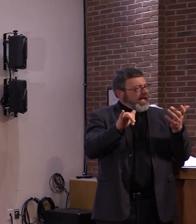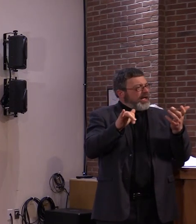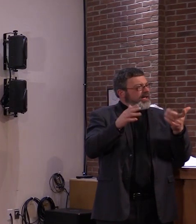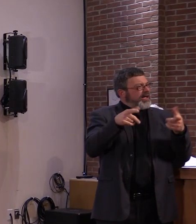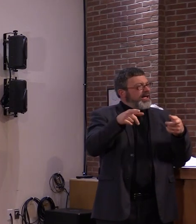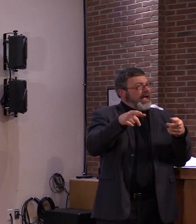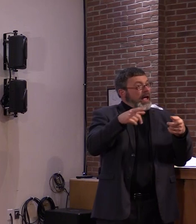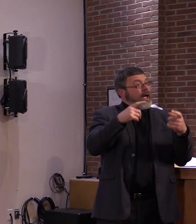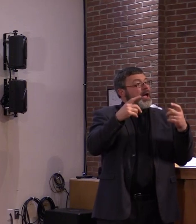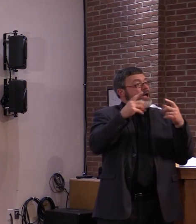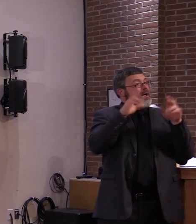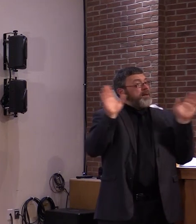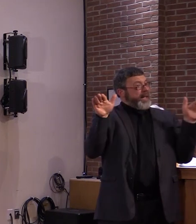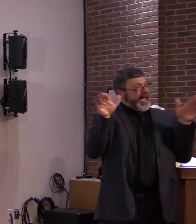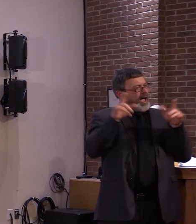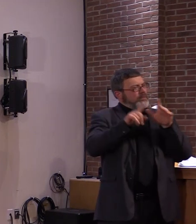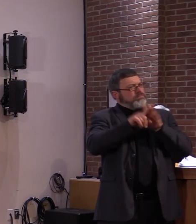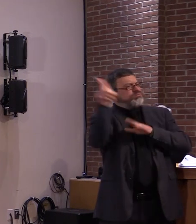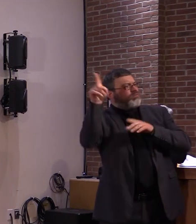genome.